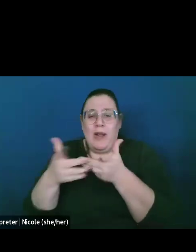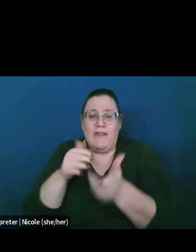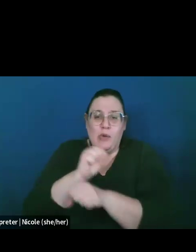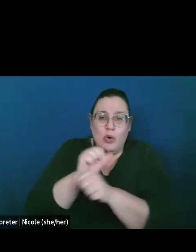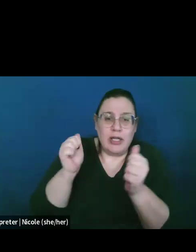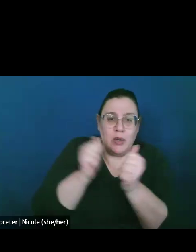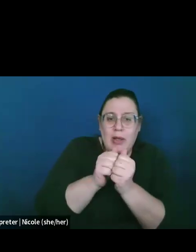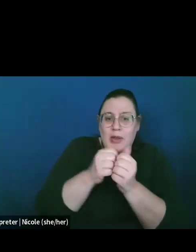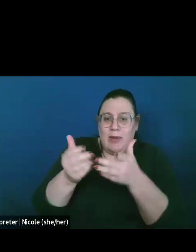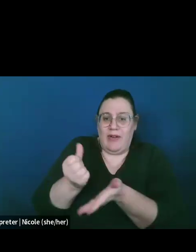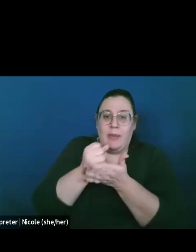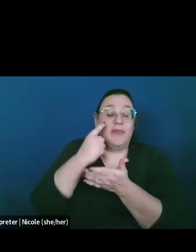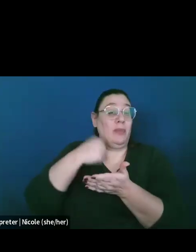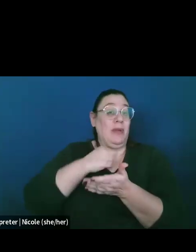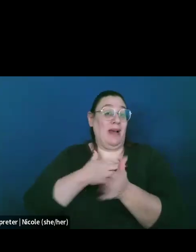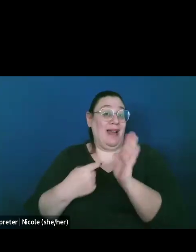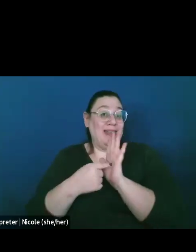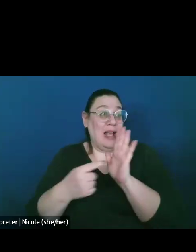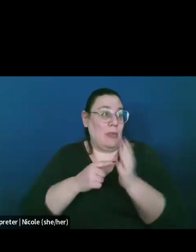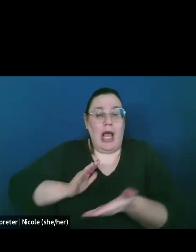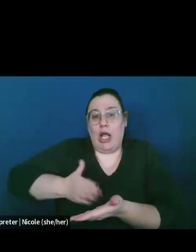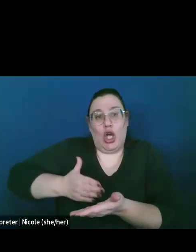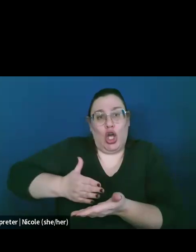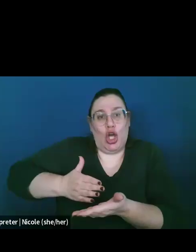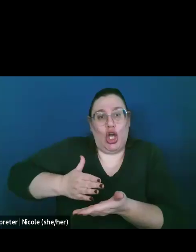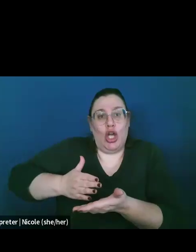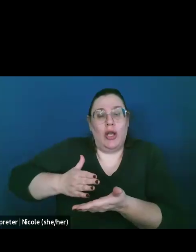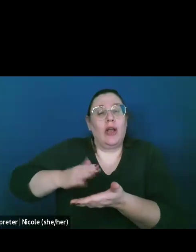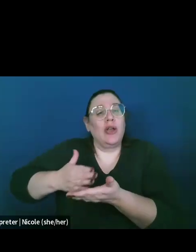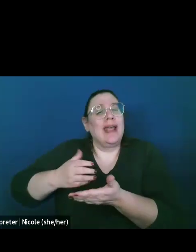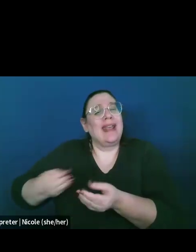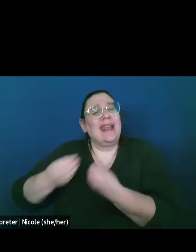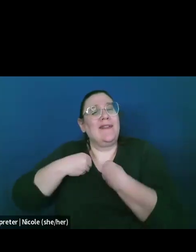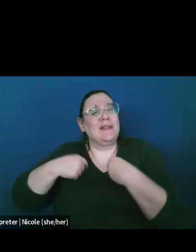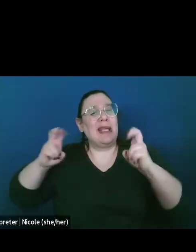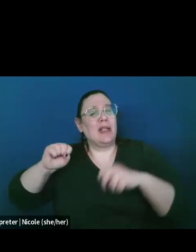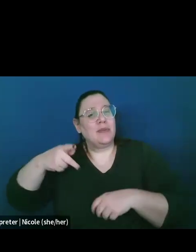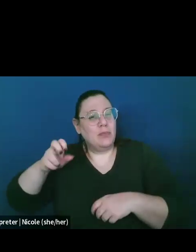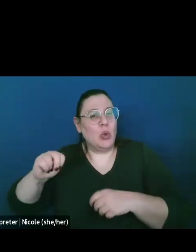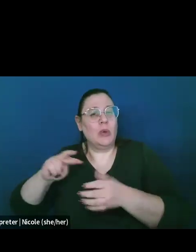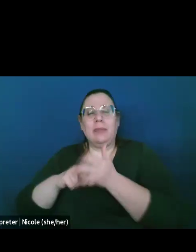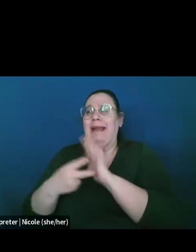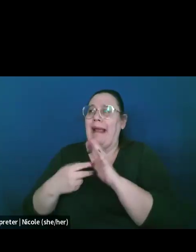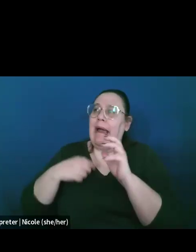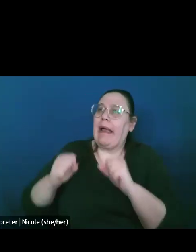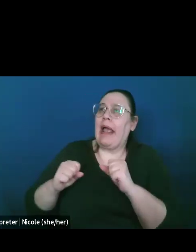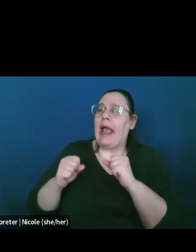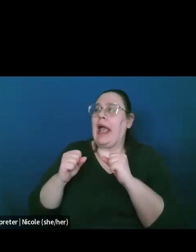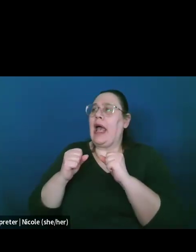So a couple of examples for me, I cook. Cooking gives me spoons. I cook a lot, a lot, a lot. I actually have a food